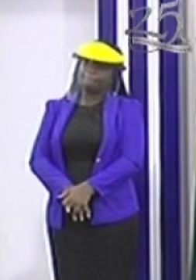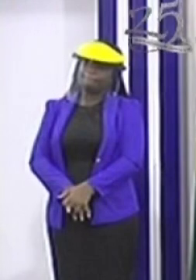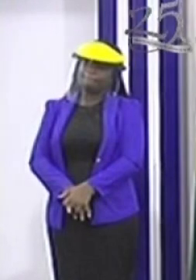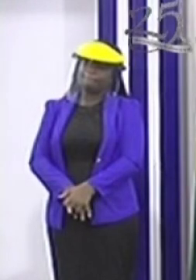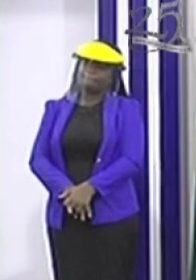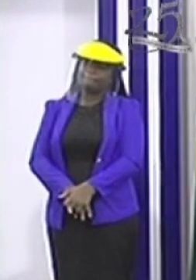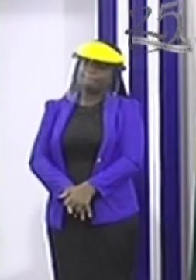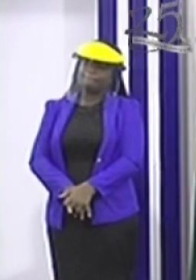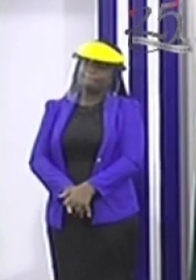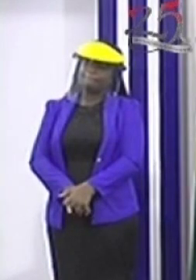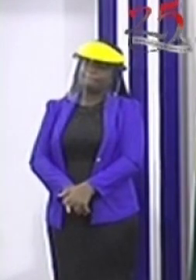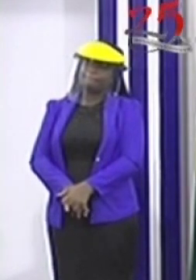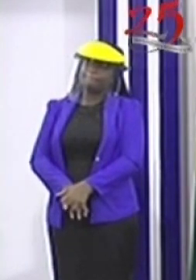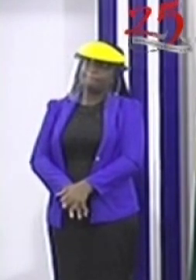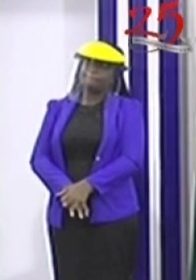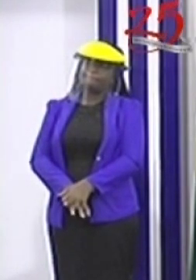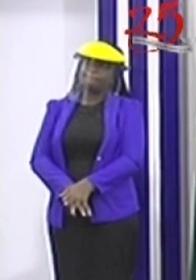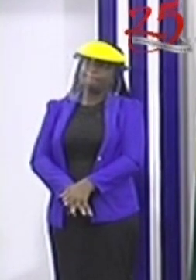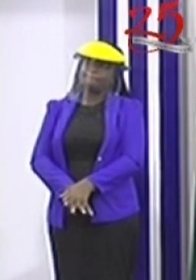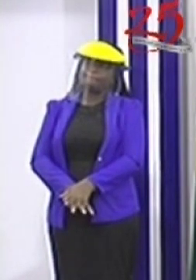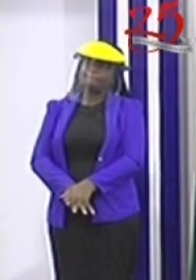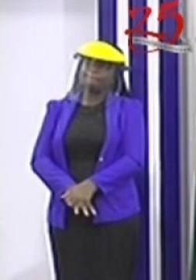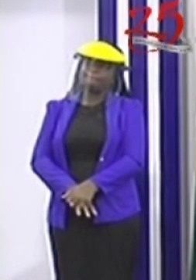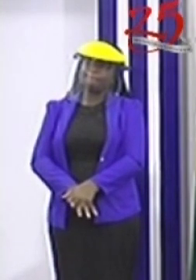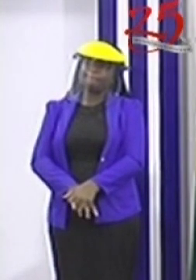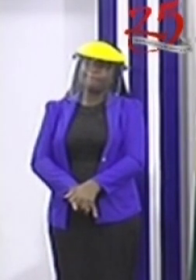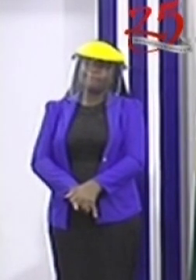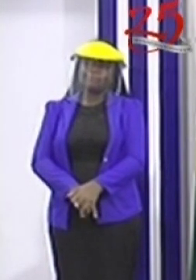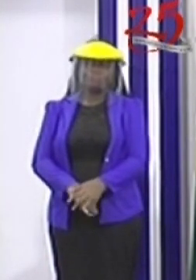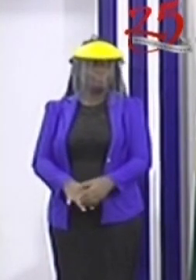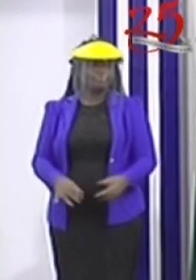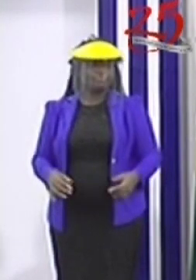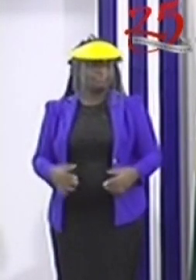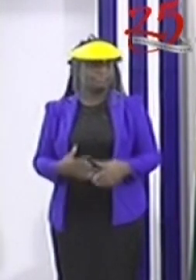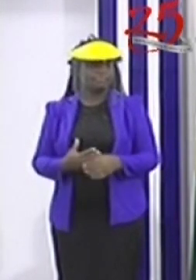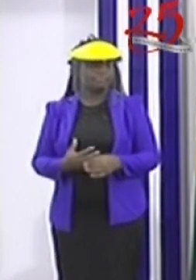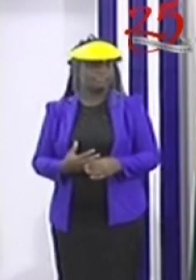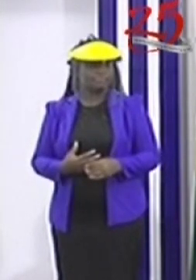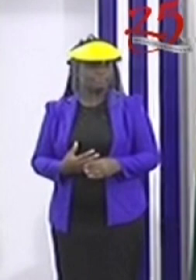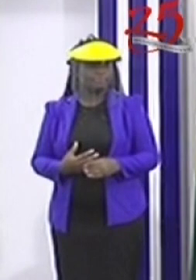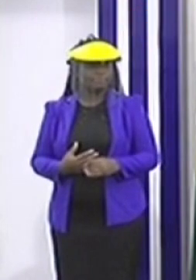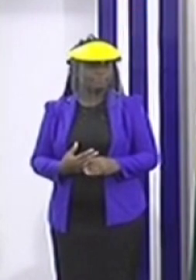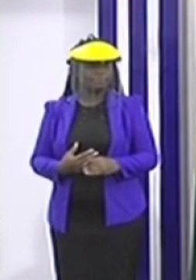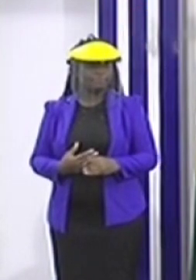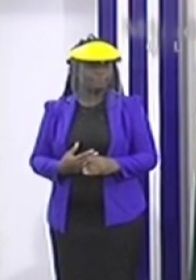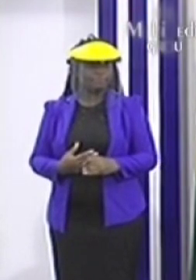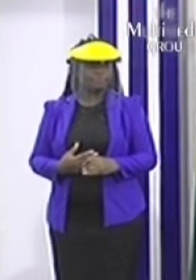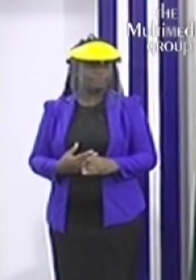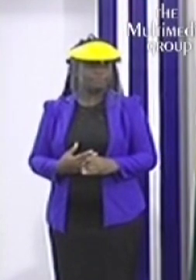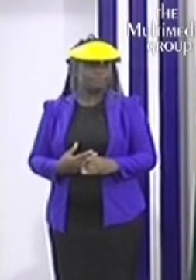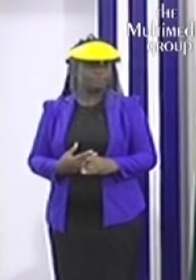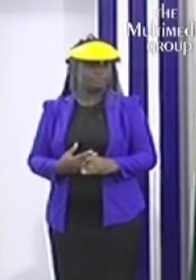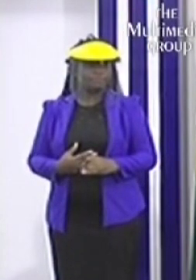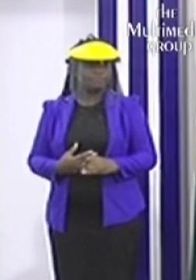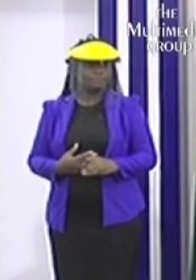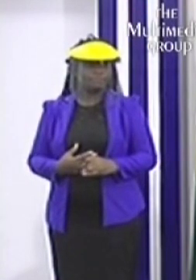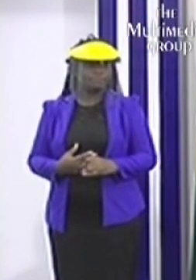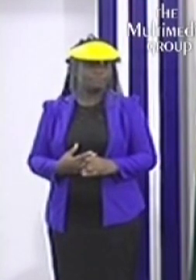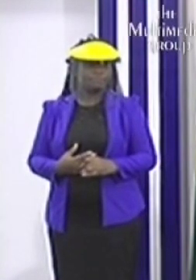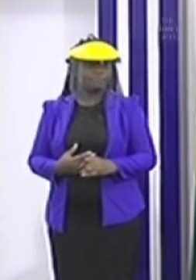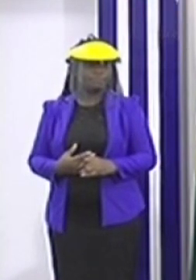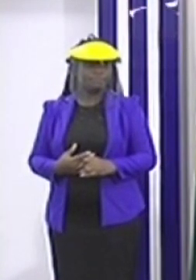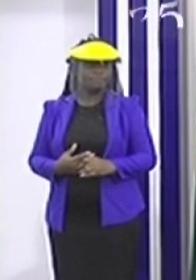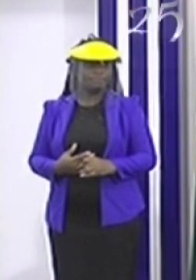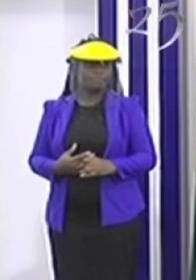so Health sure Service, how Dr. Badwam can be the one to answer because that he one. said they are in talks with religious bodies as to how